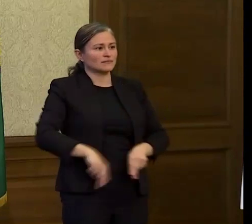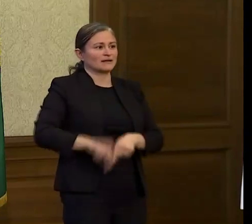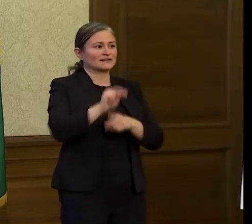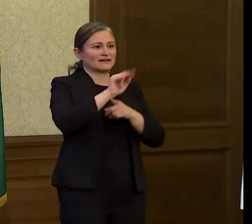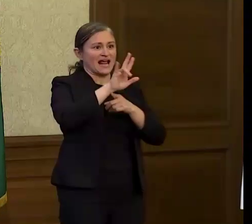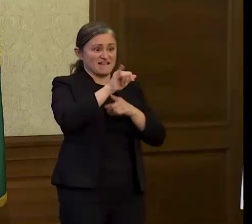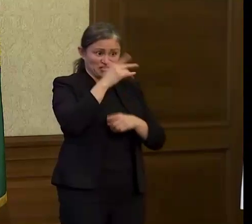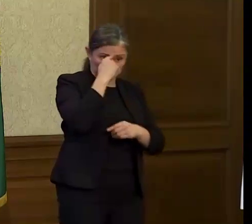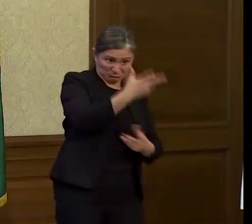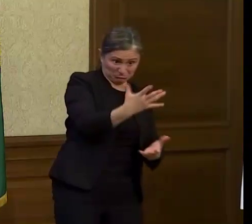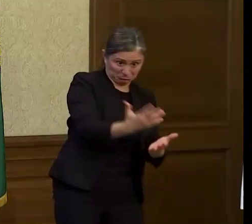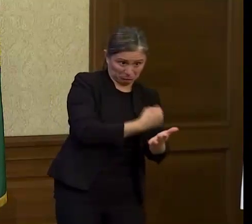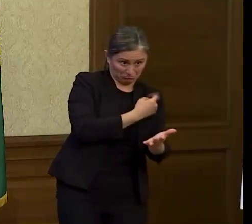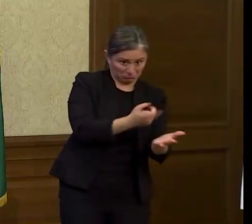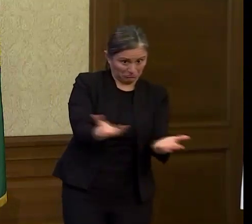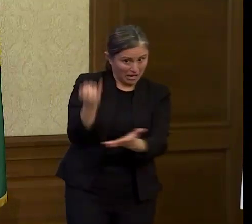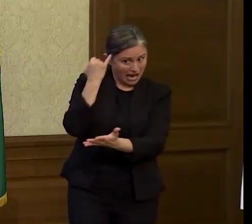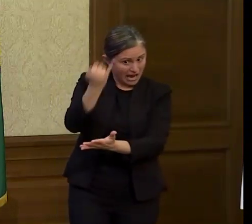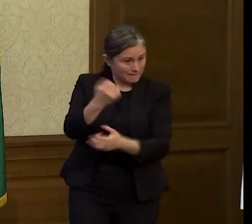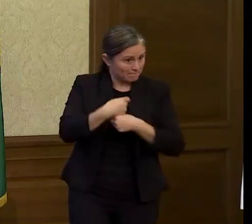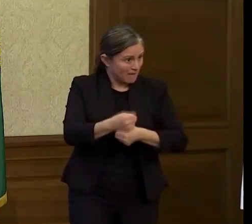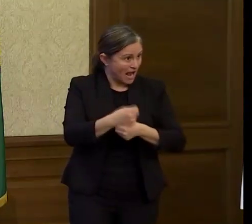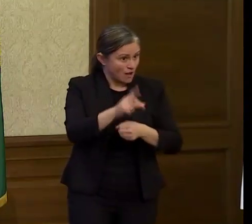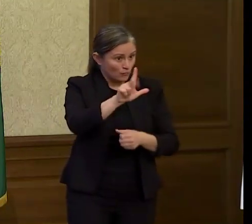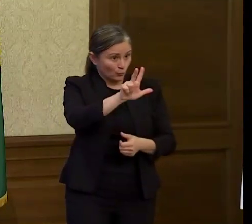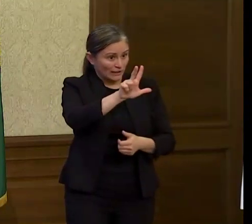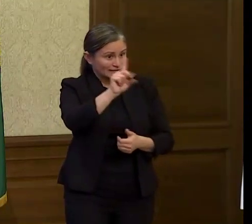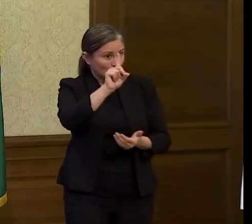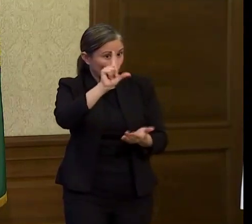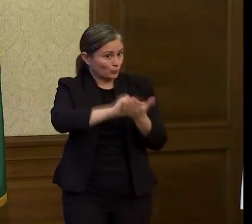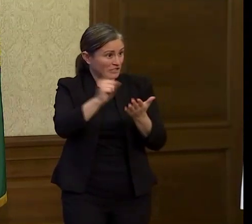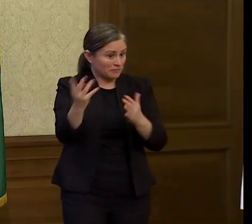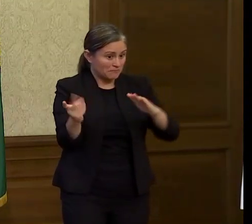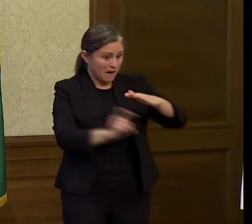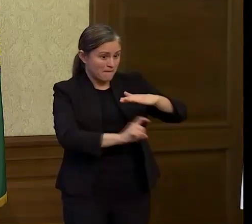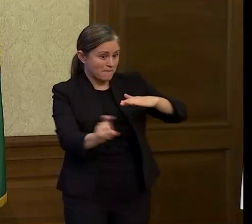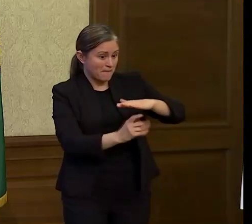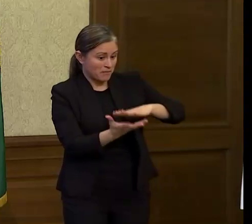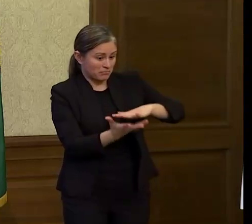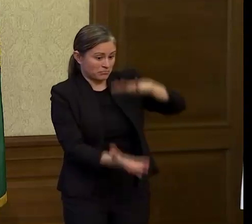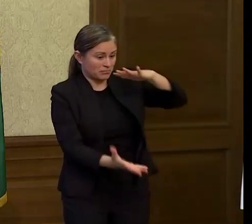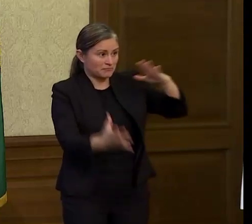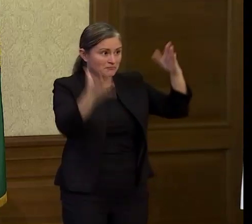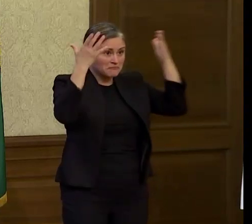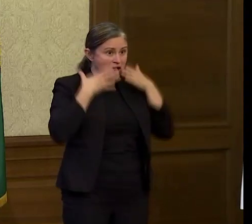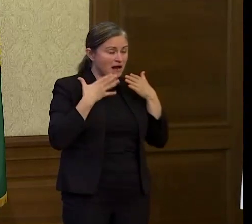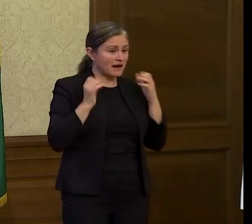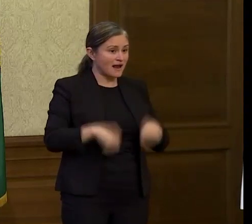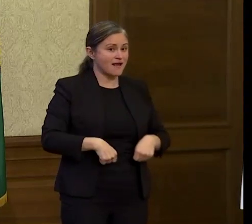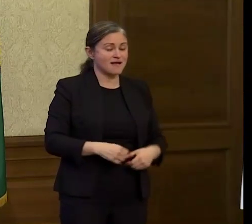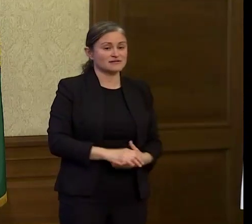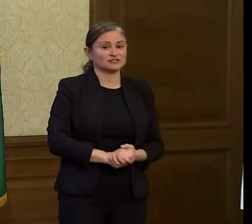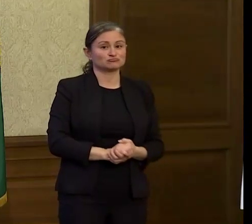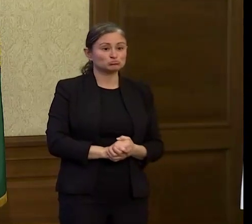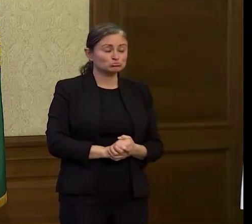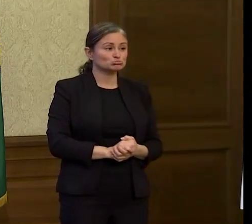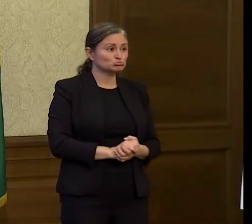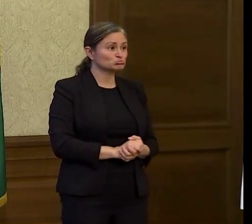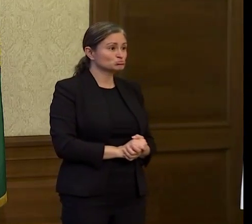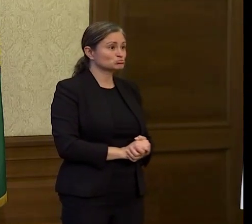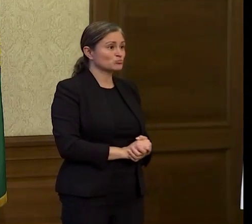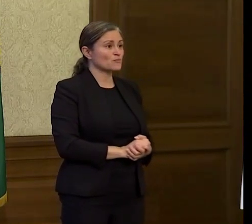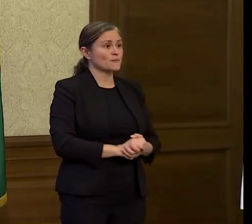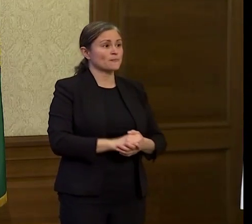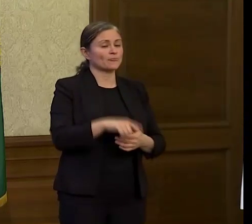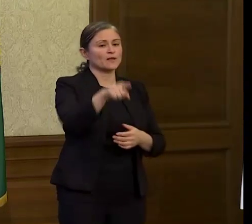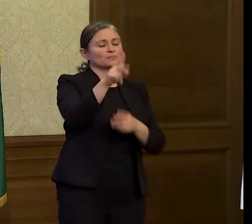Yeah, Go ahead. Governor, as far as the situation with opening voluntary layoffs, also